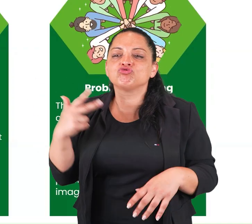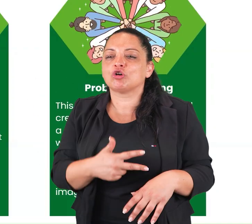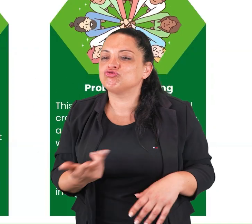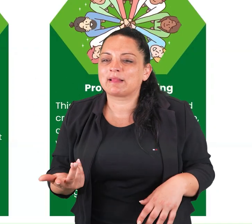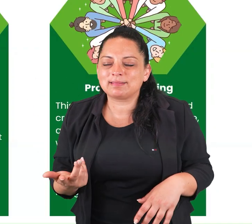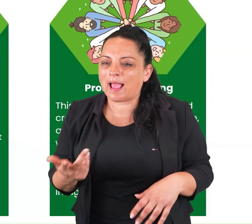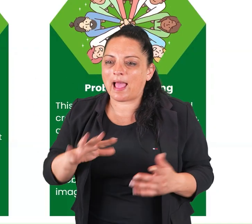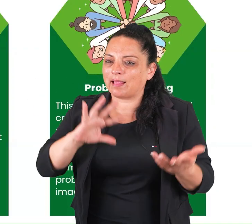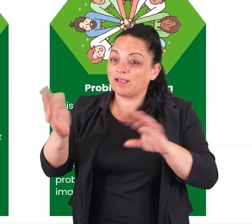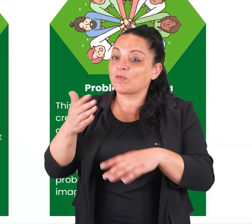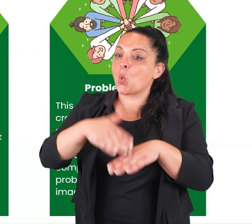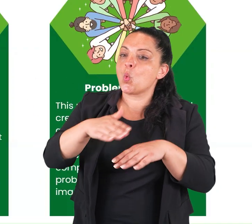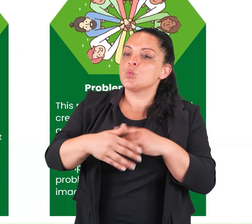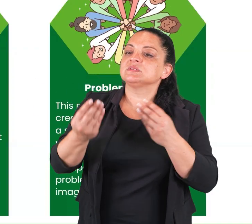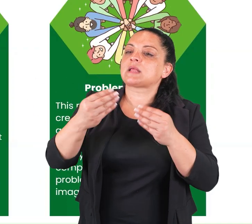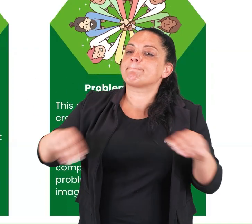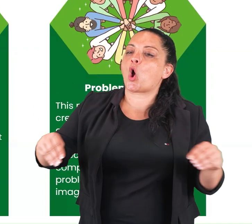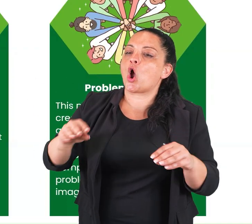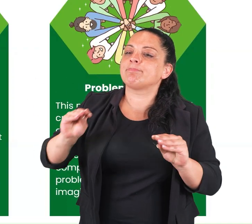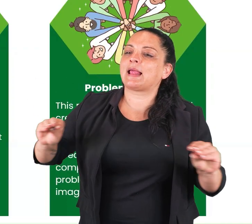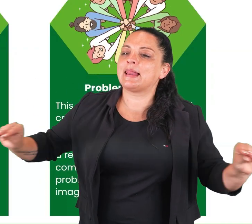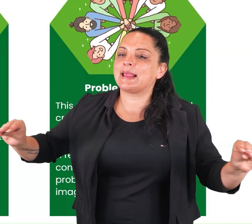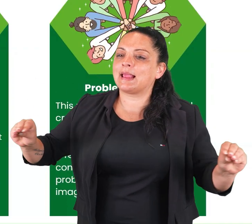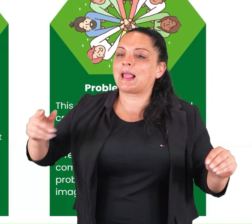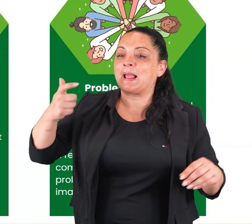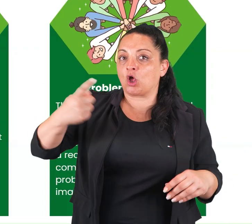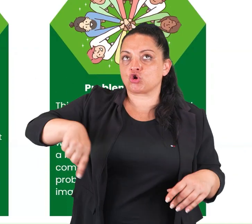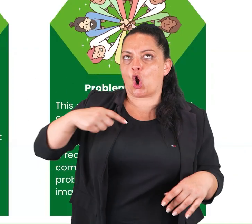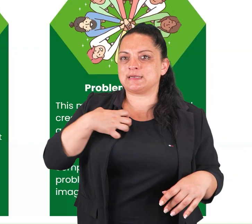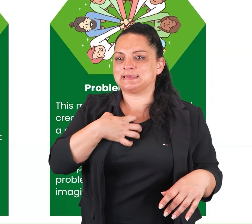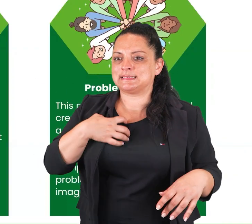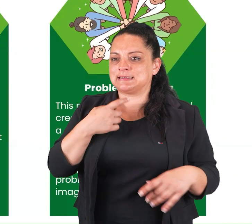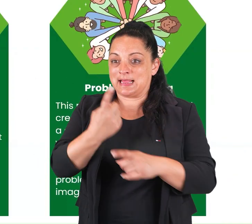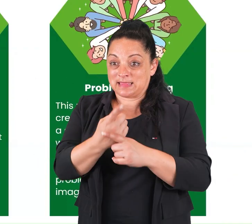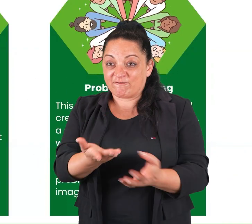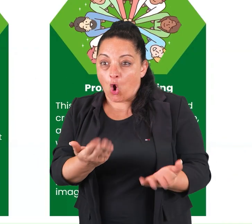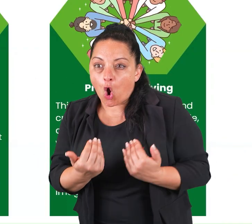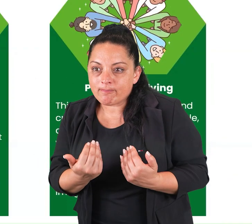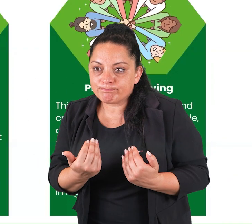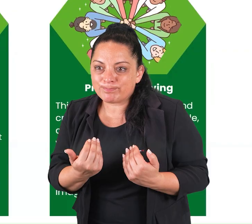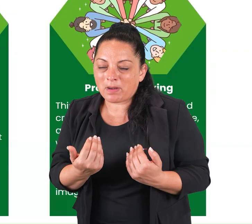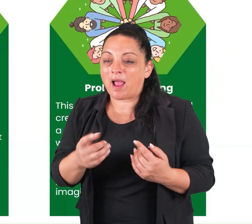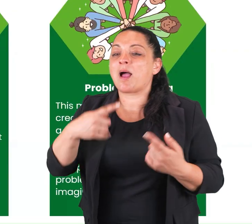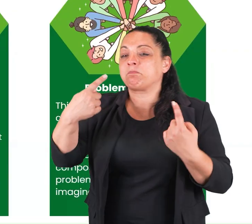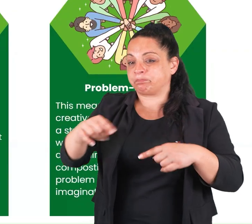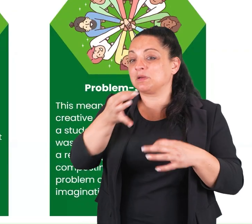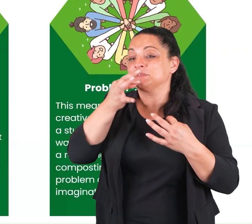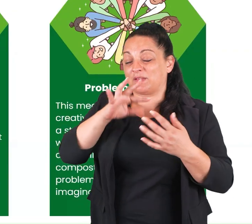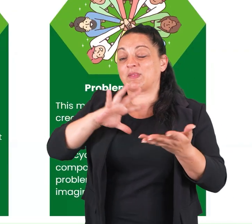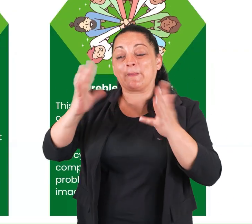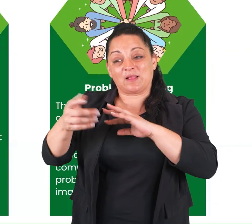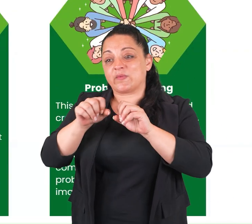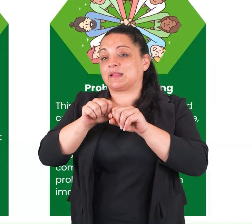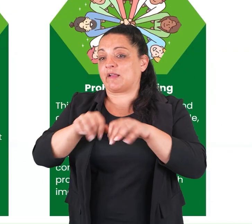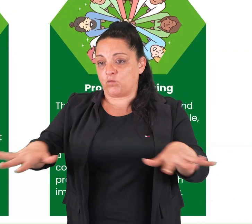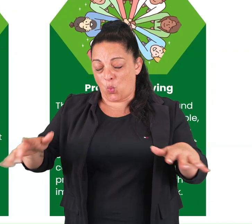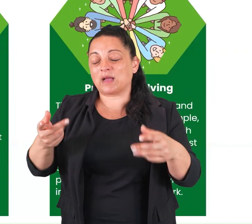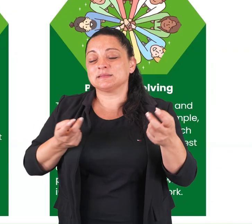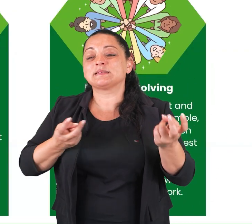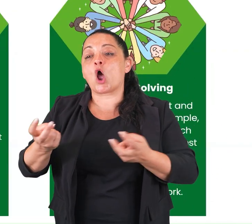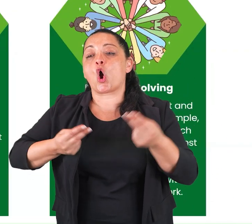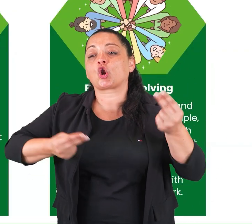the society, and in order to use the furniture, we need to buy them, so we are affecting the economy as